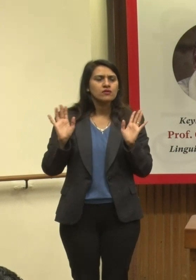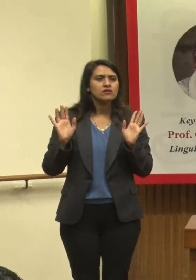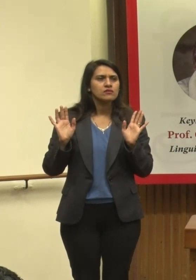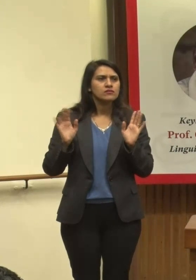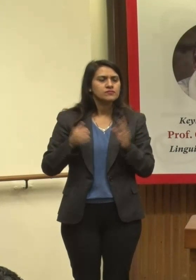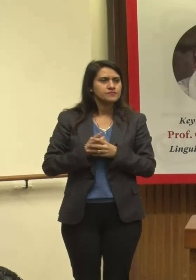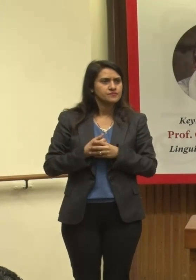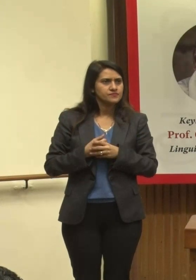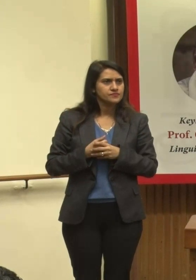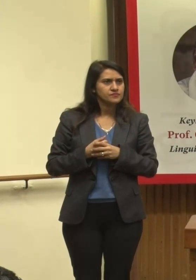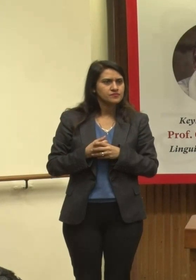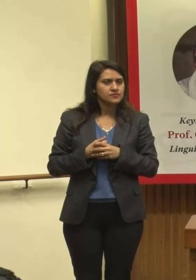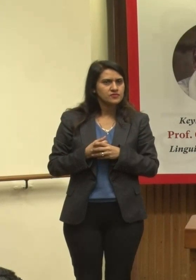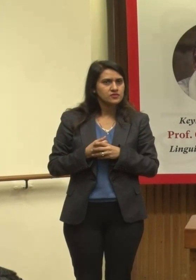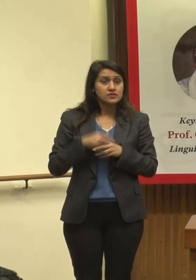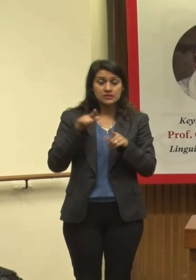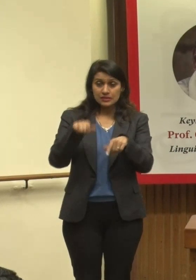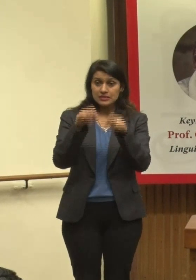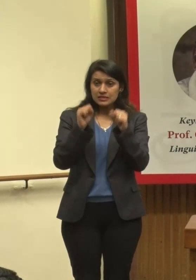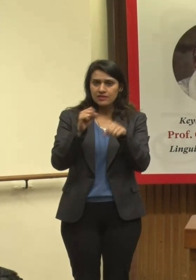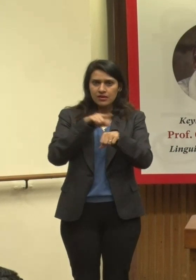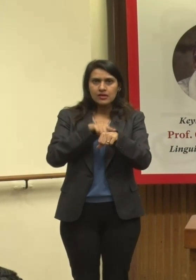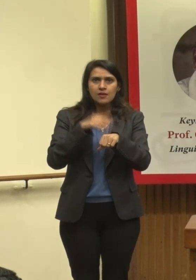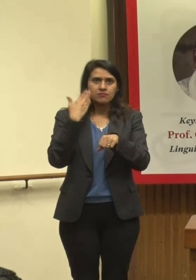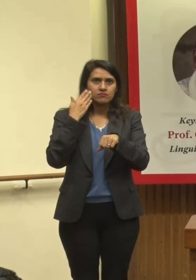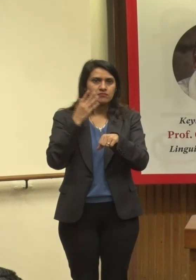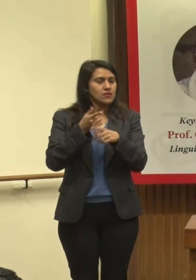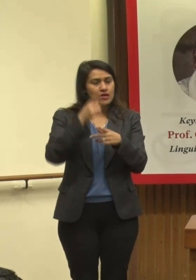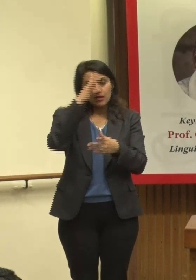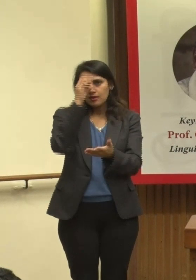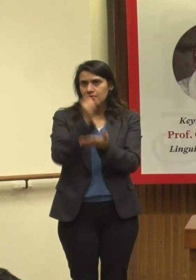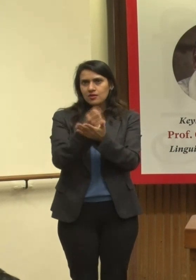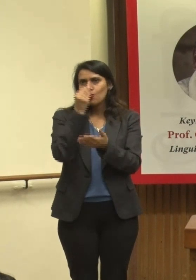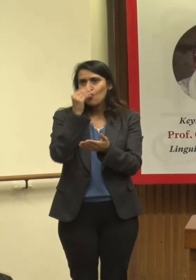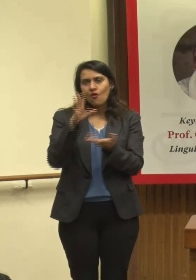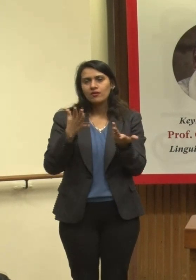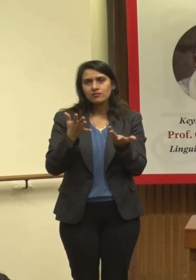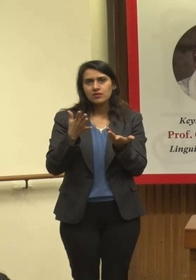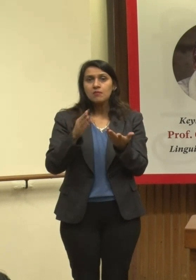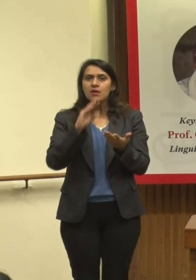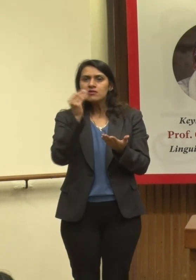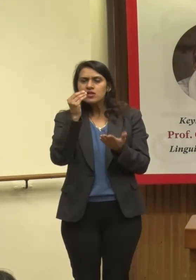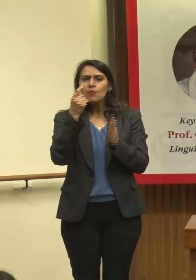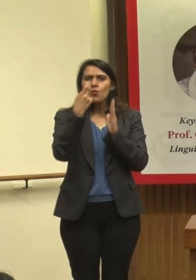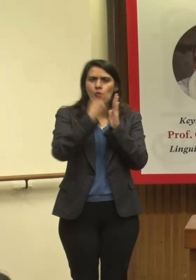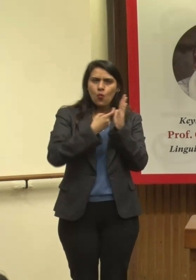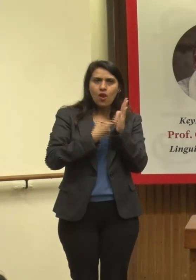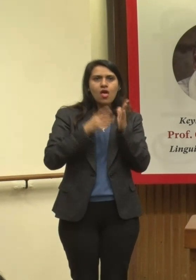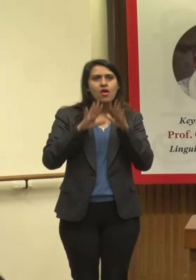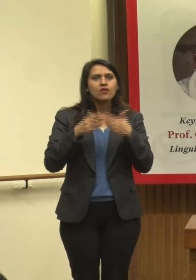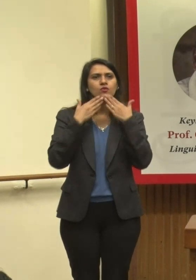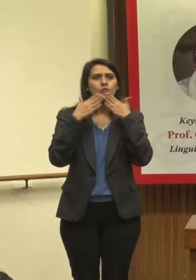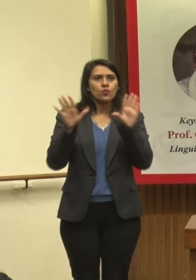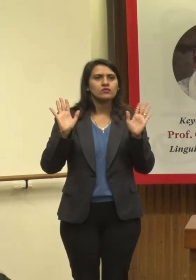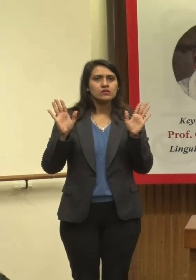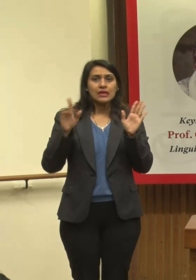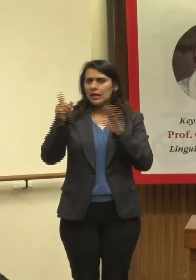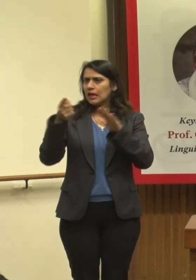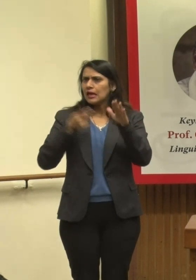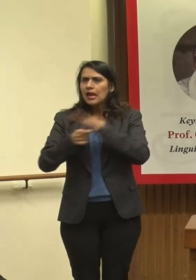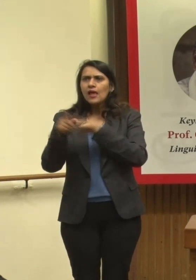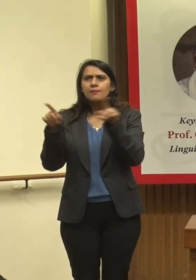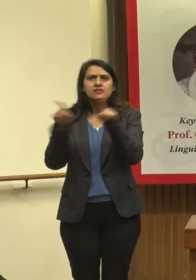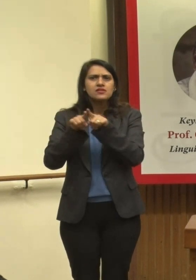Now, it was a difficult time, difficult decision, but some provision had to be made. They should not have been treated as